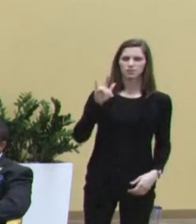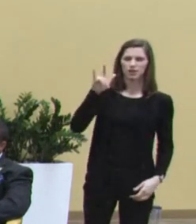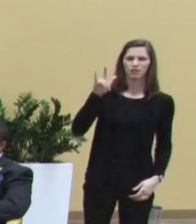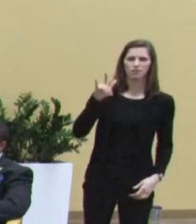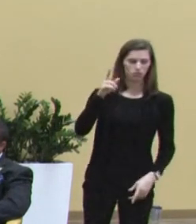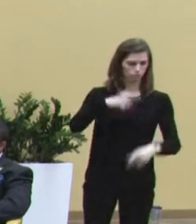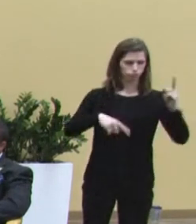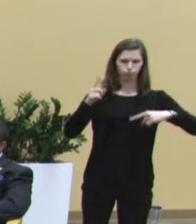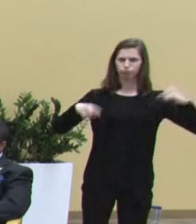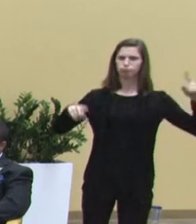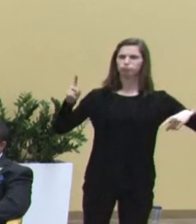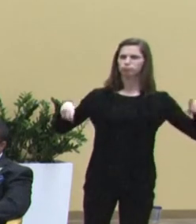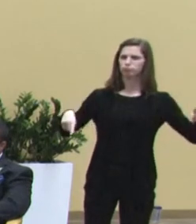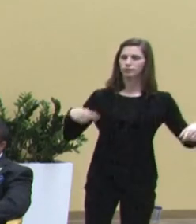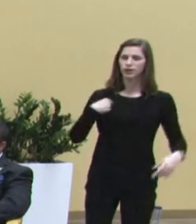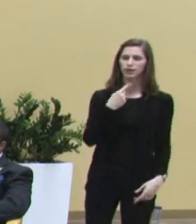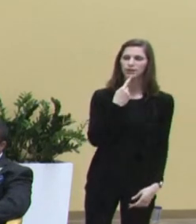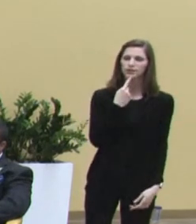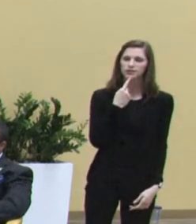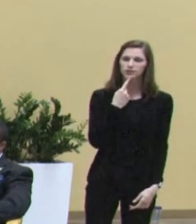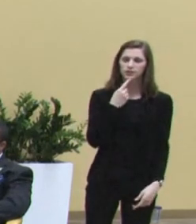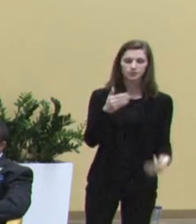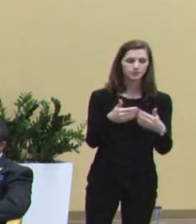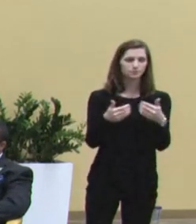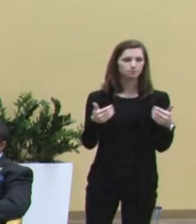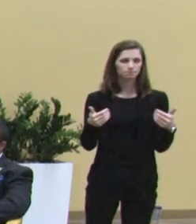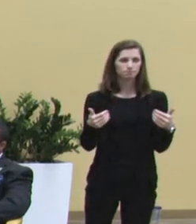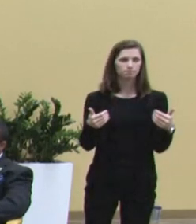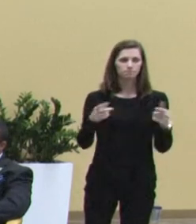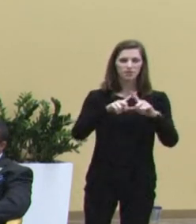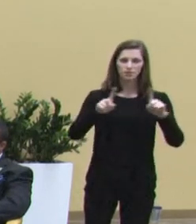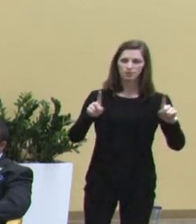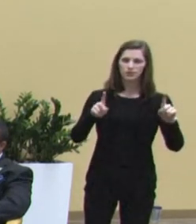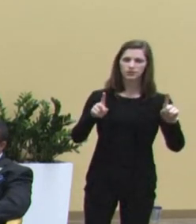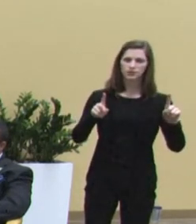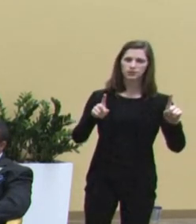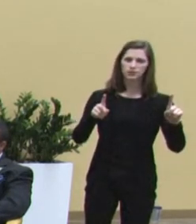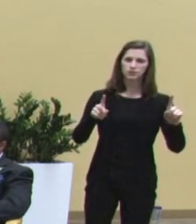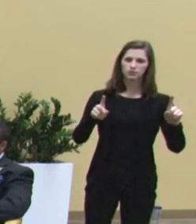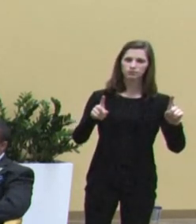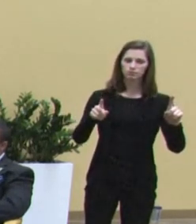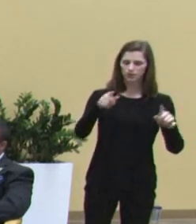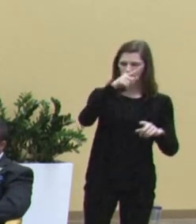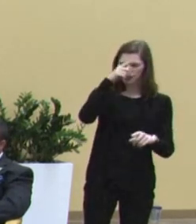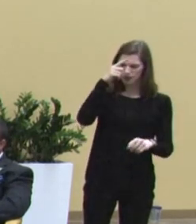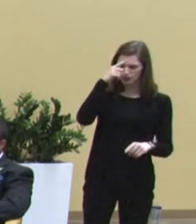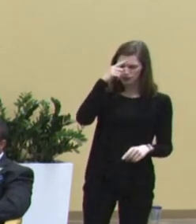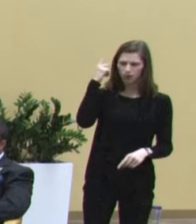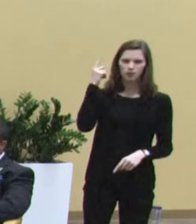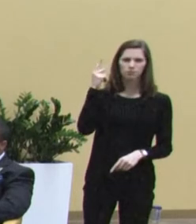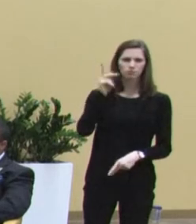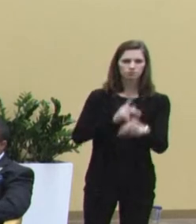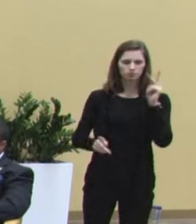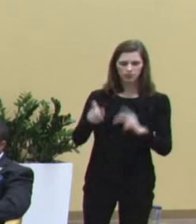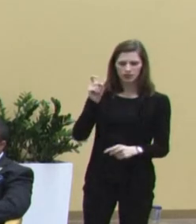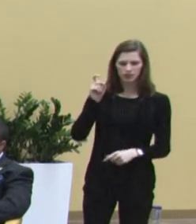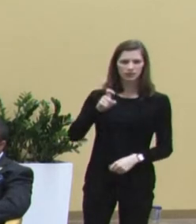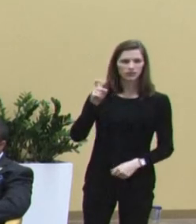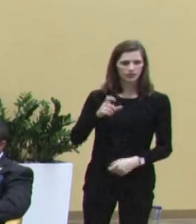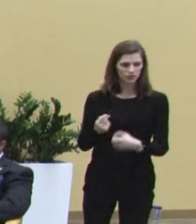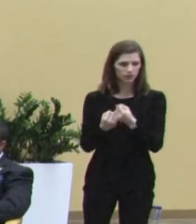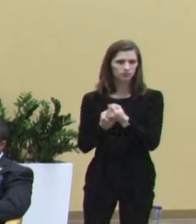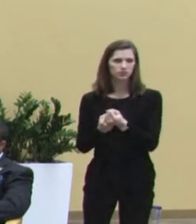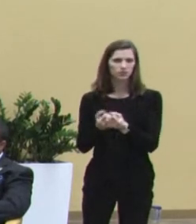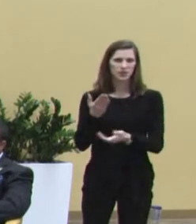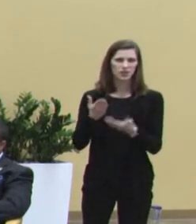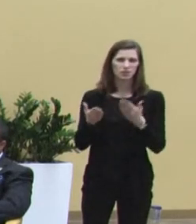then I say, separate, but there's a need. And there's a need that maybe the folks